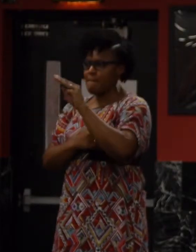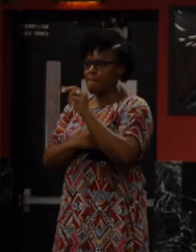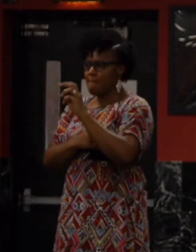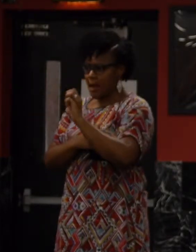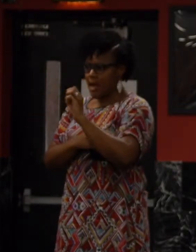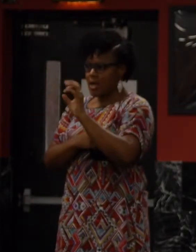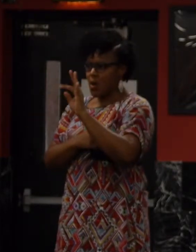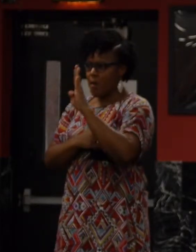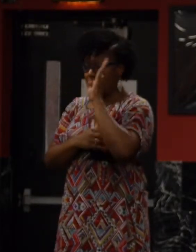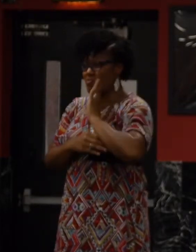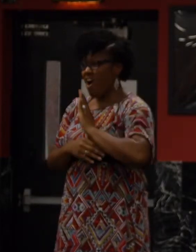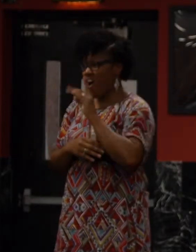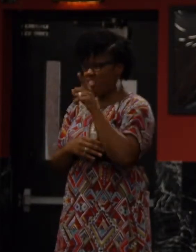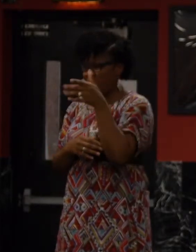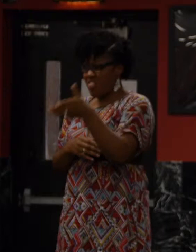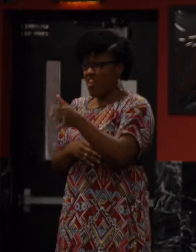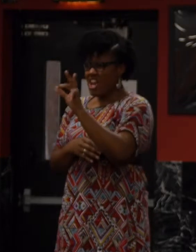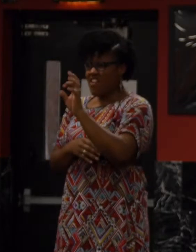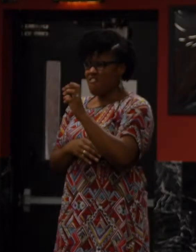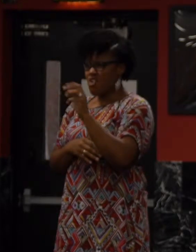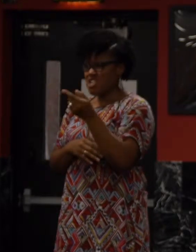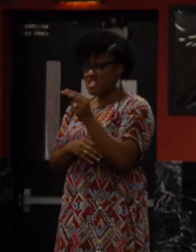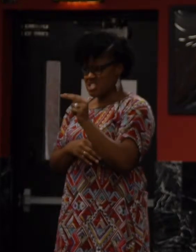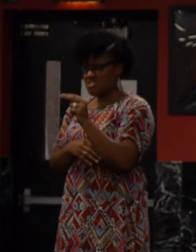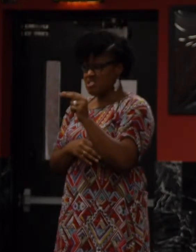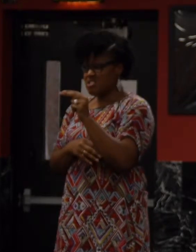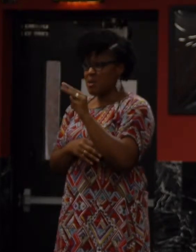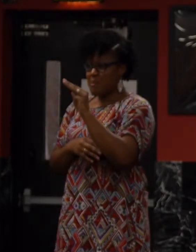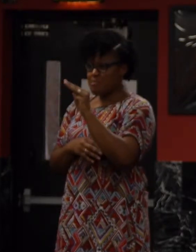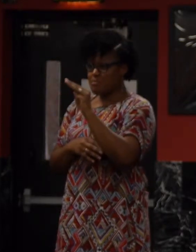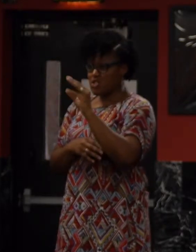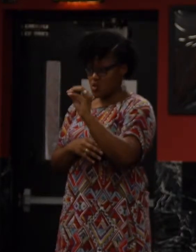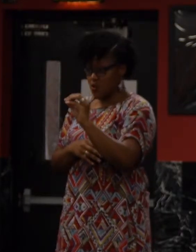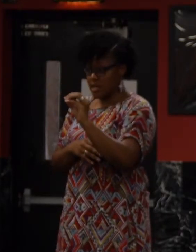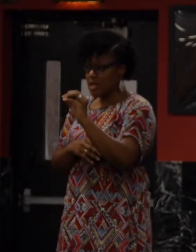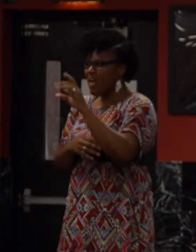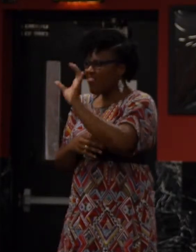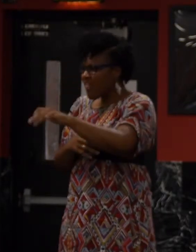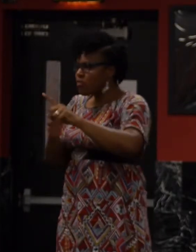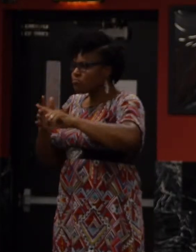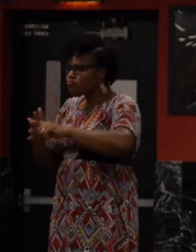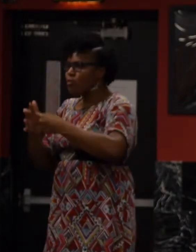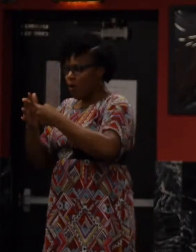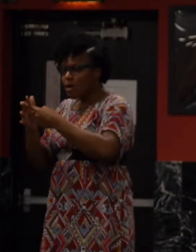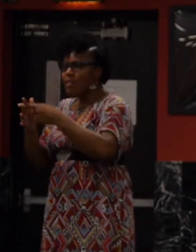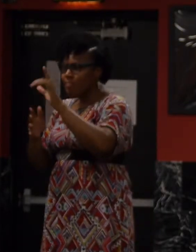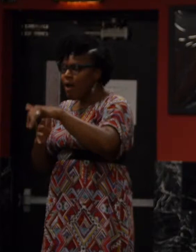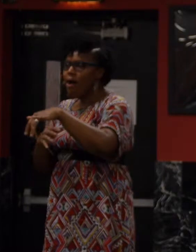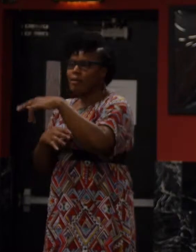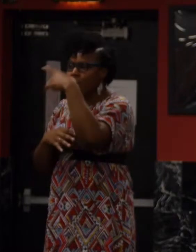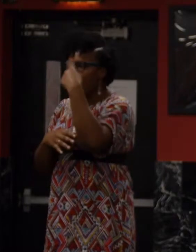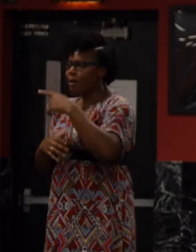Missouri, which is really when a lot of folks, that's the time that they mark as when the movement for Black Lives sort of kicked off in